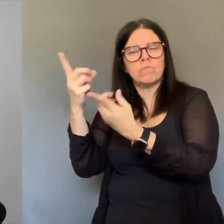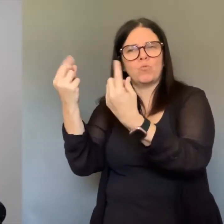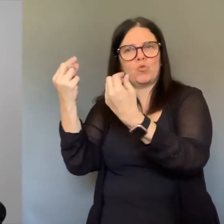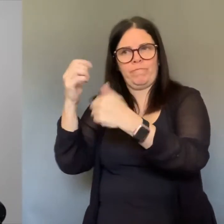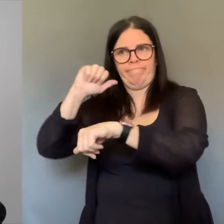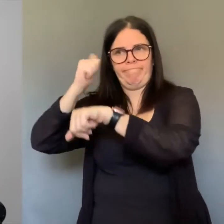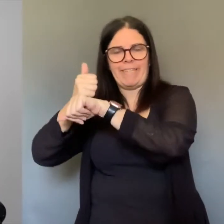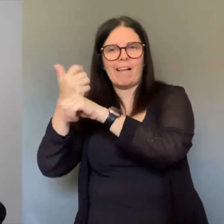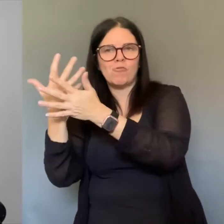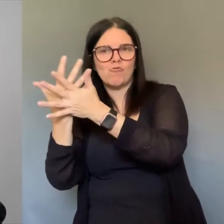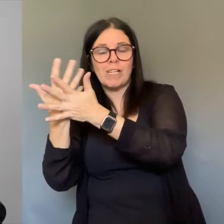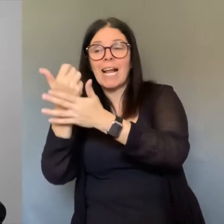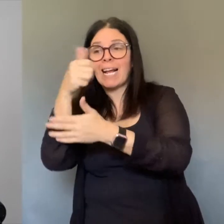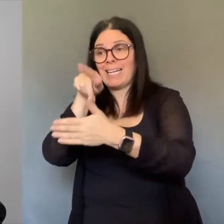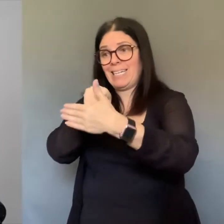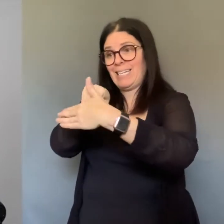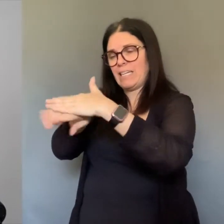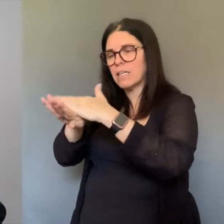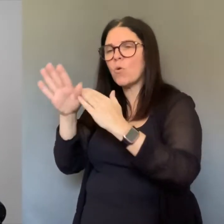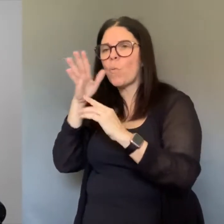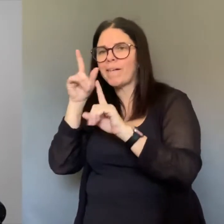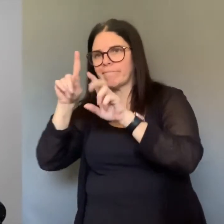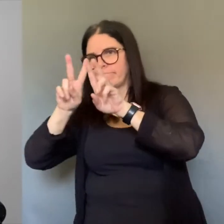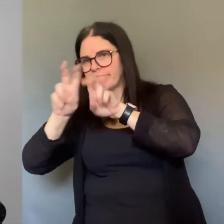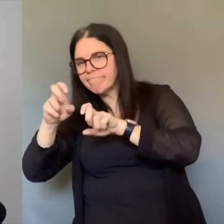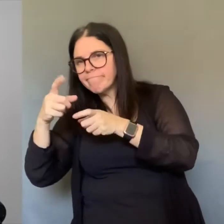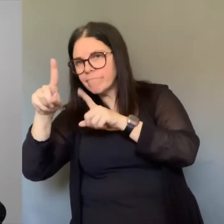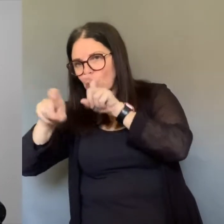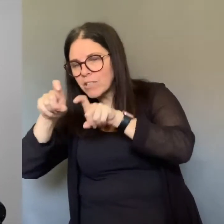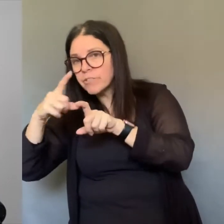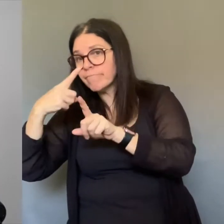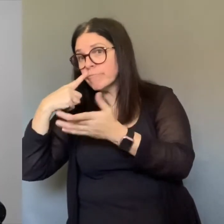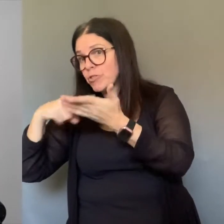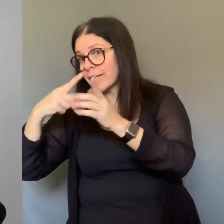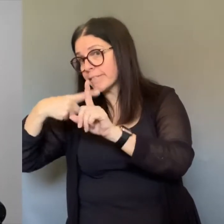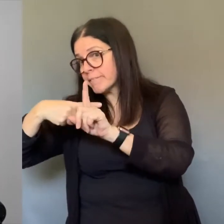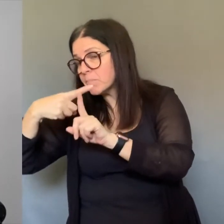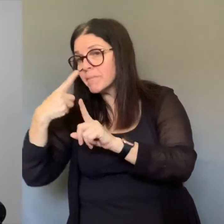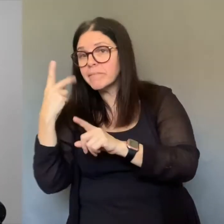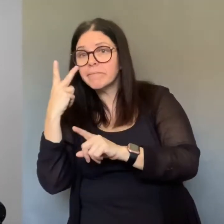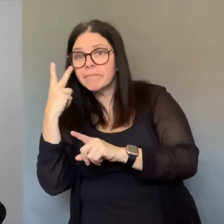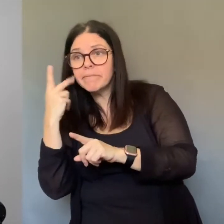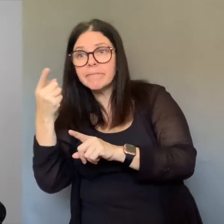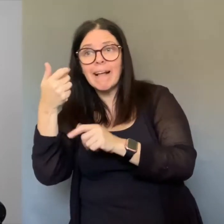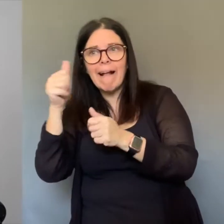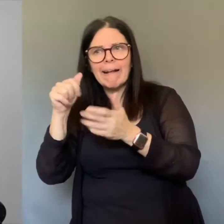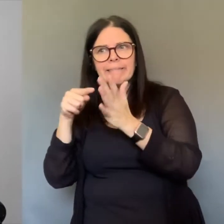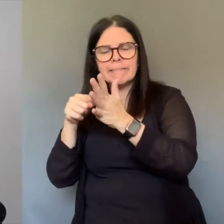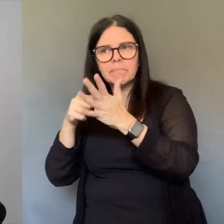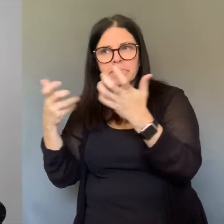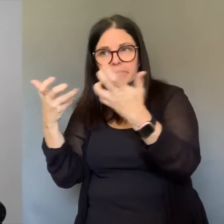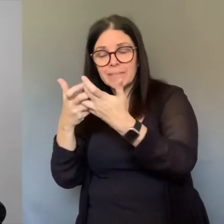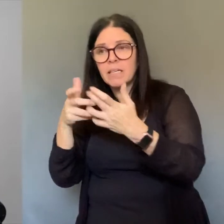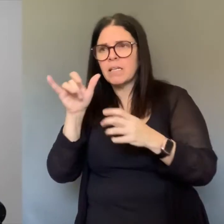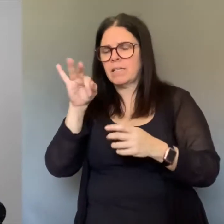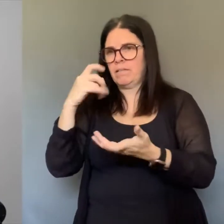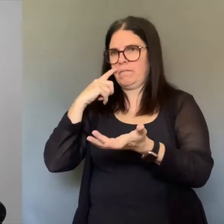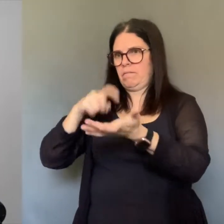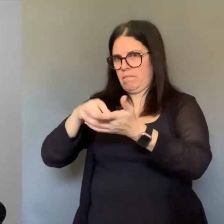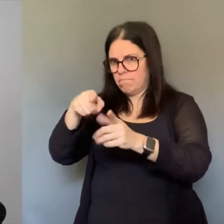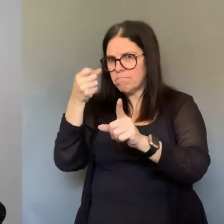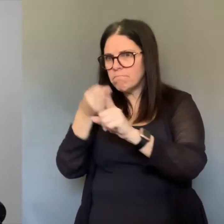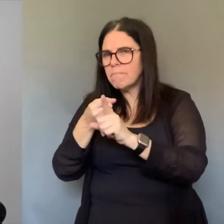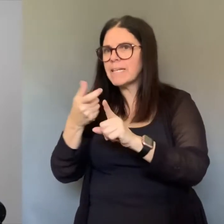with the Windsor-Essex Community Health Center nurse practitioner. A medical assessment is then necessary to assess symptoms for